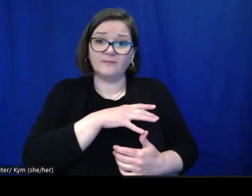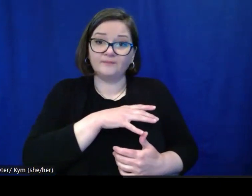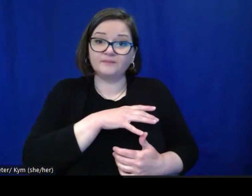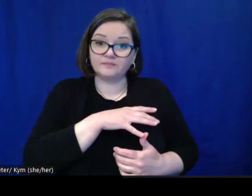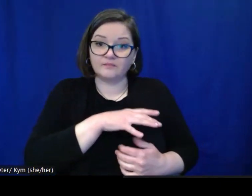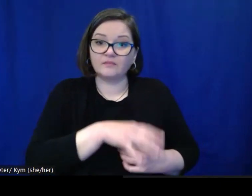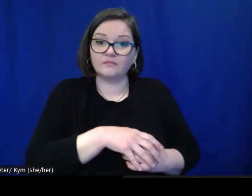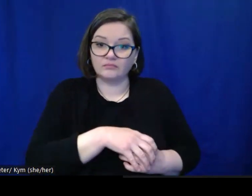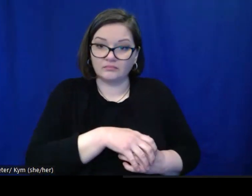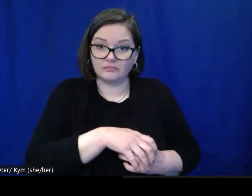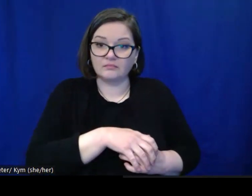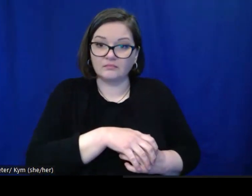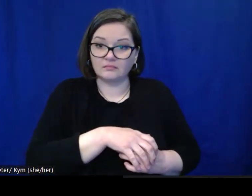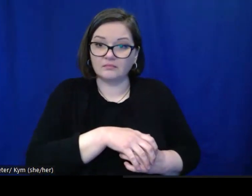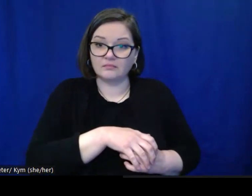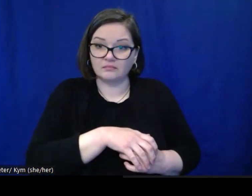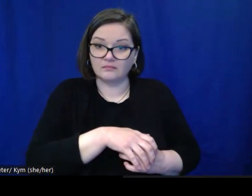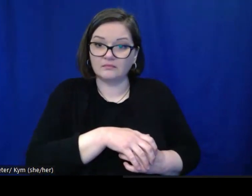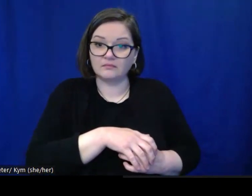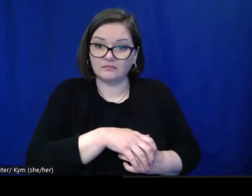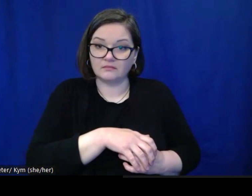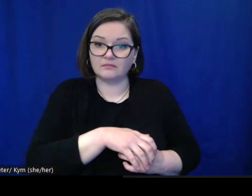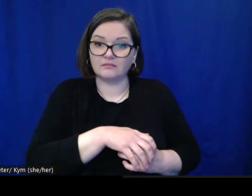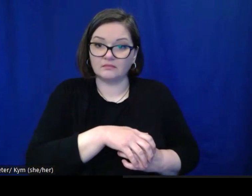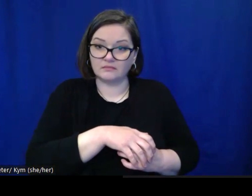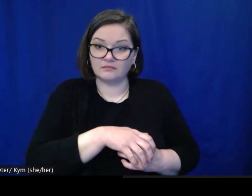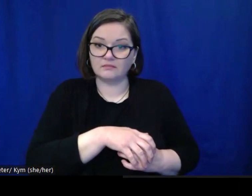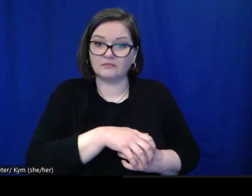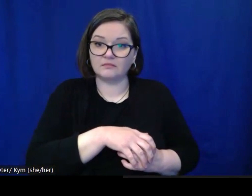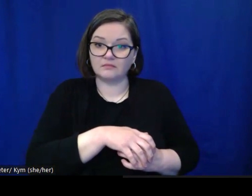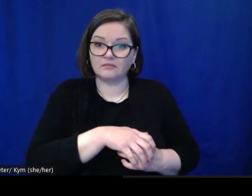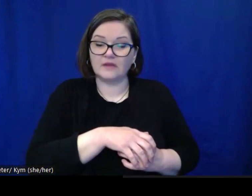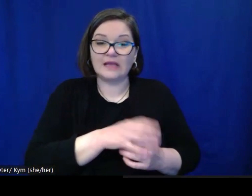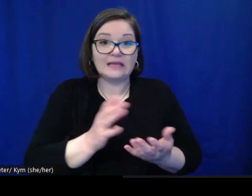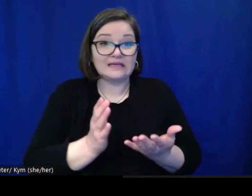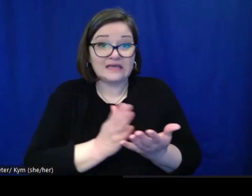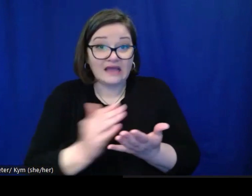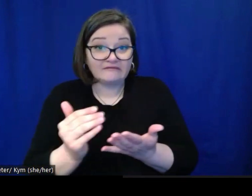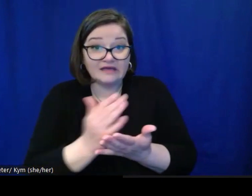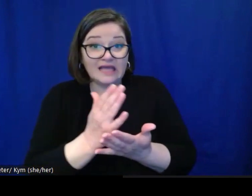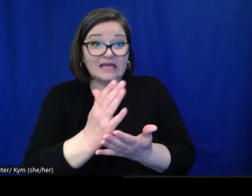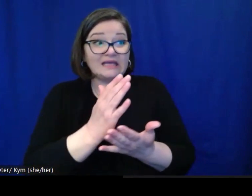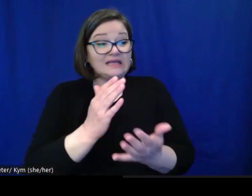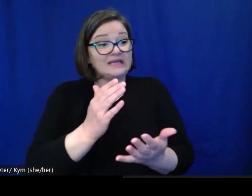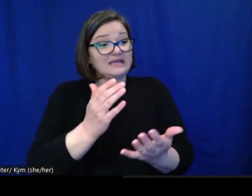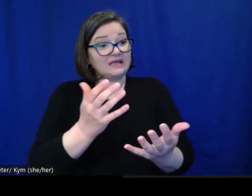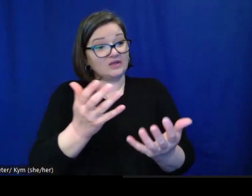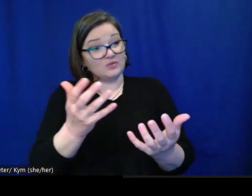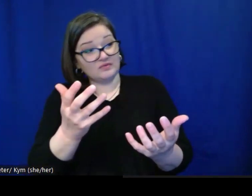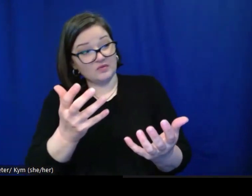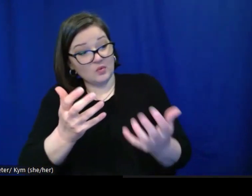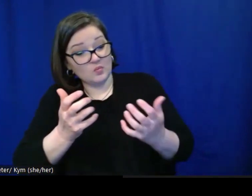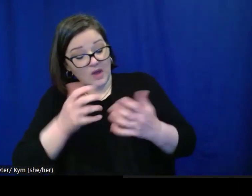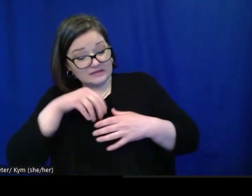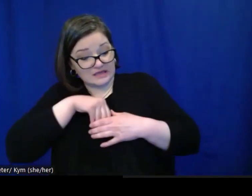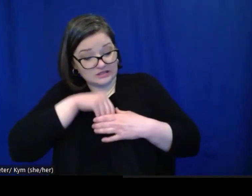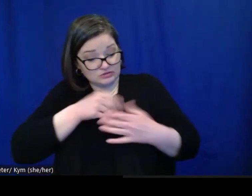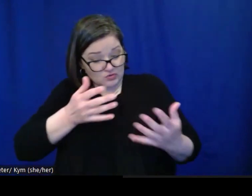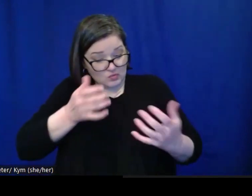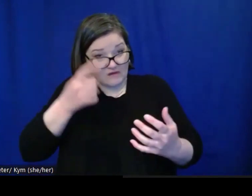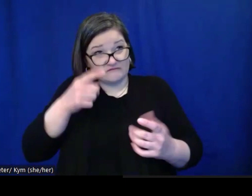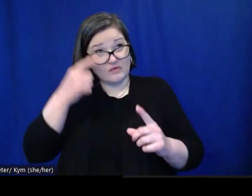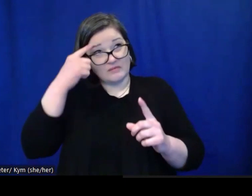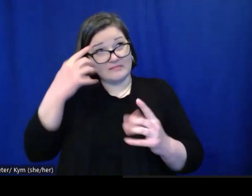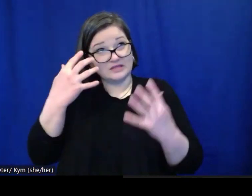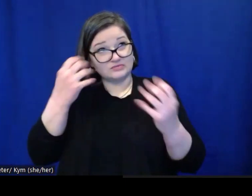difficult to navigate wanting to go towards mental health care when you already have these